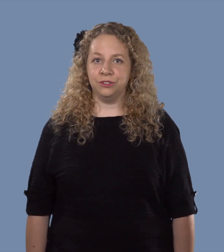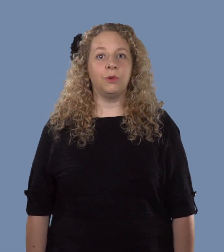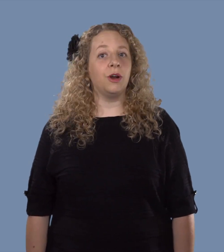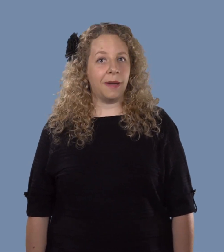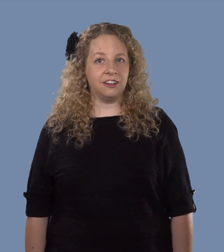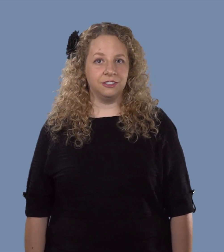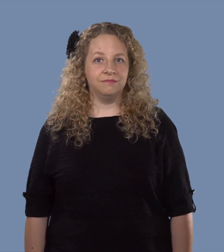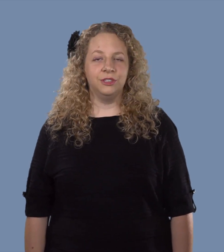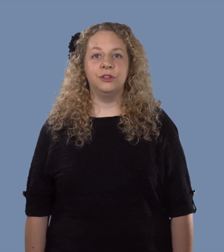C,